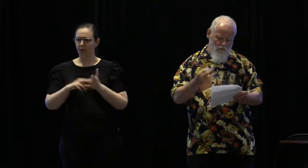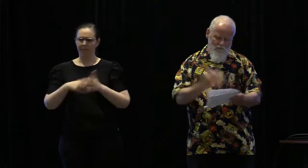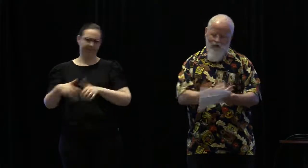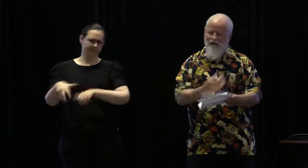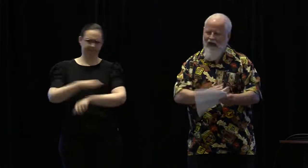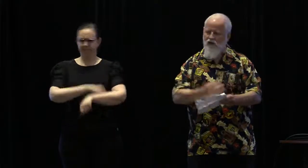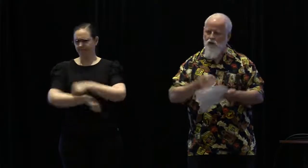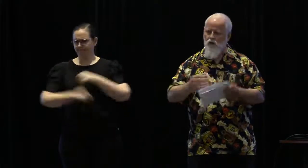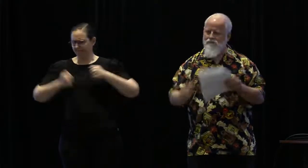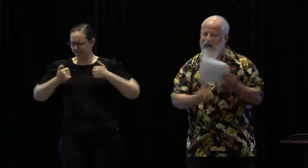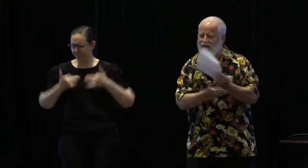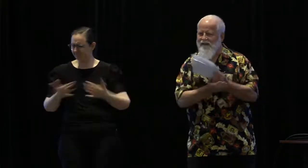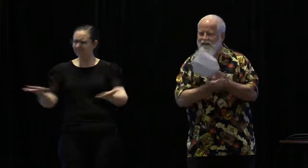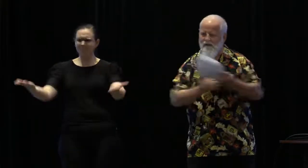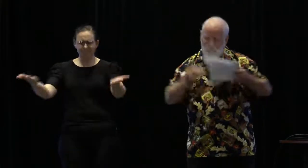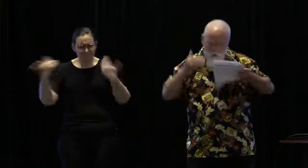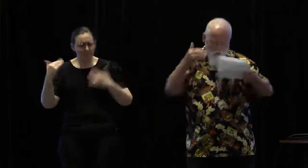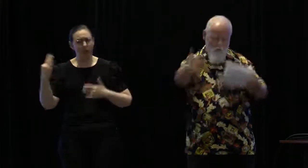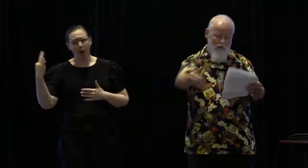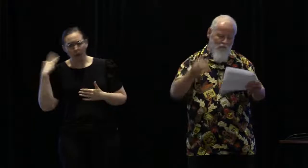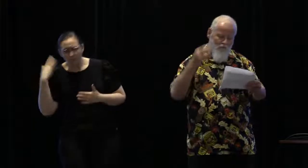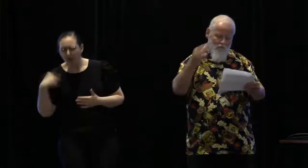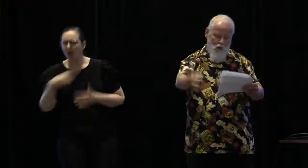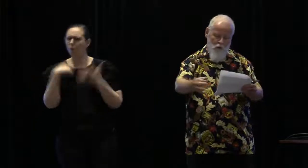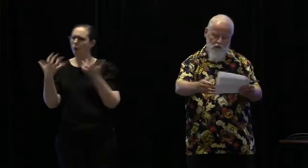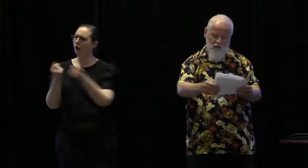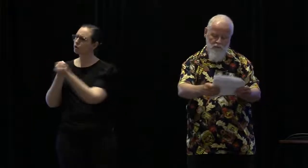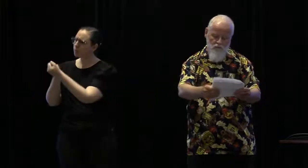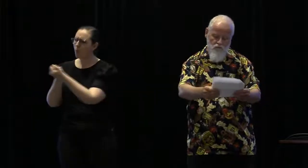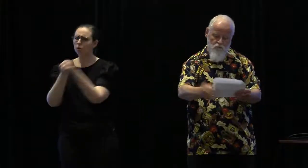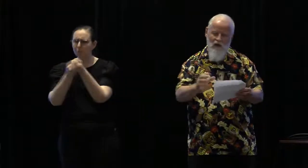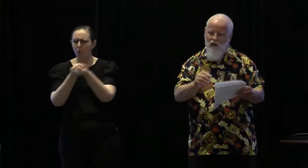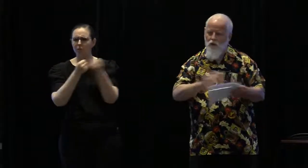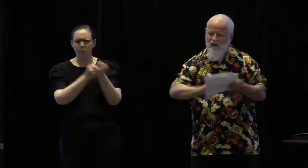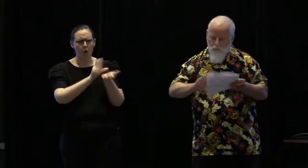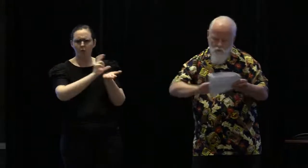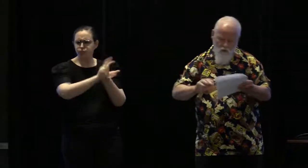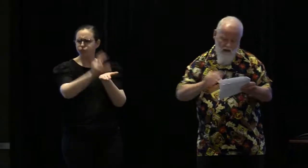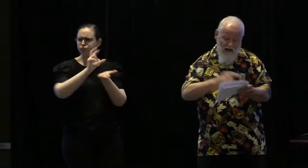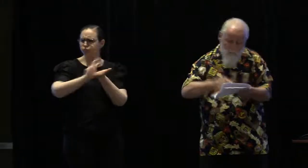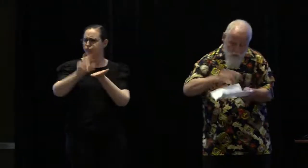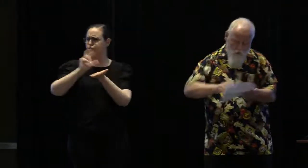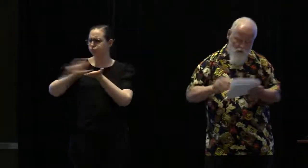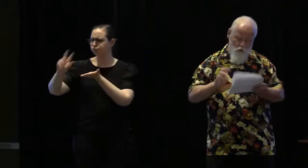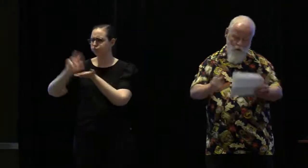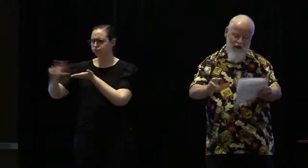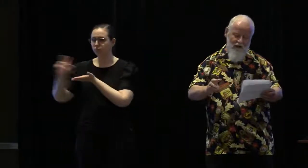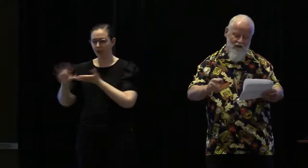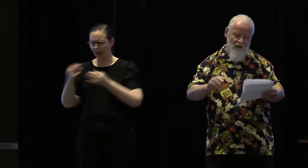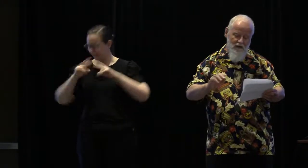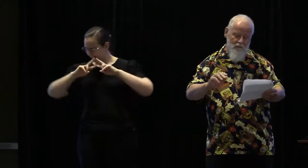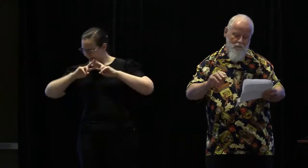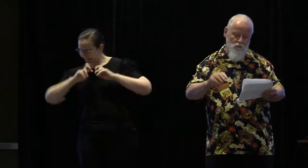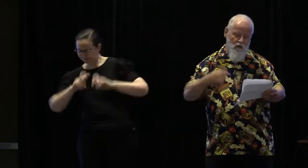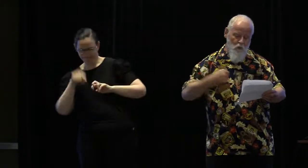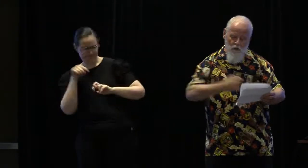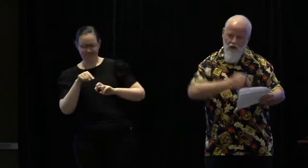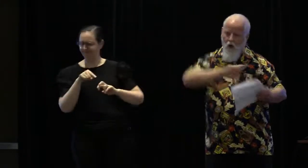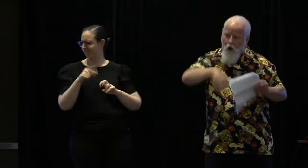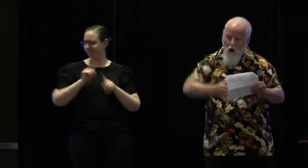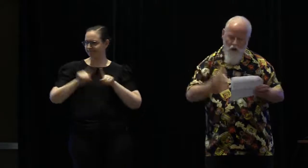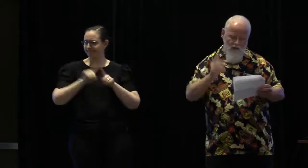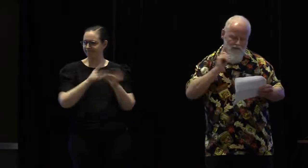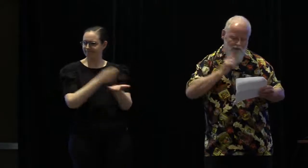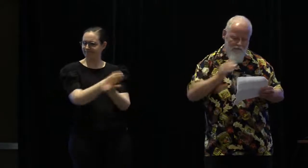And with this strong board together, we can move forward utilizing the money that we have been gifted